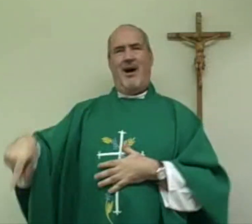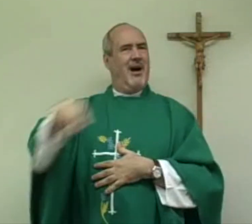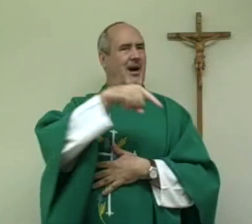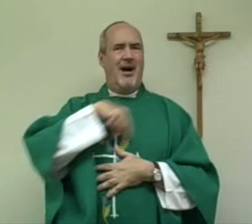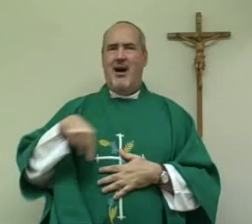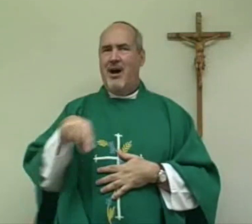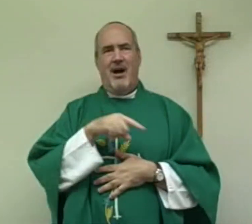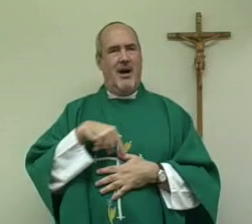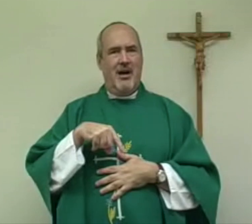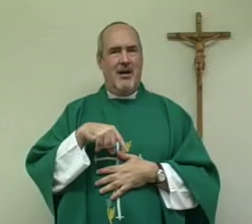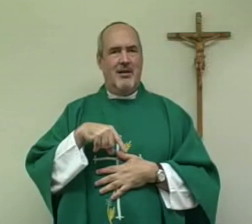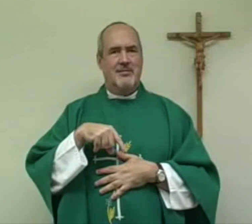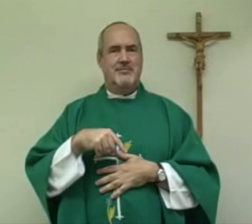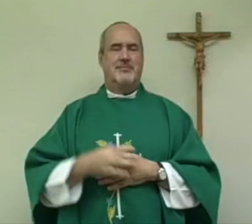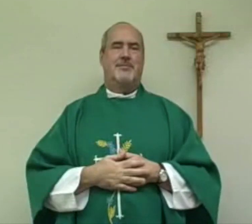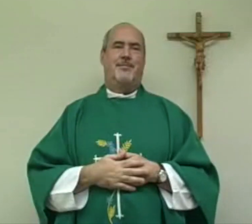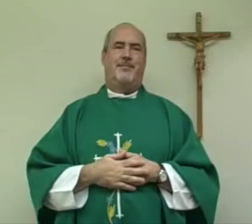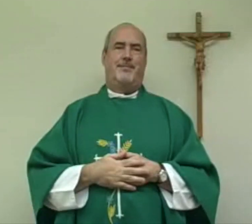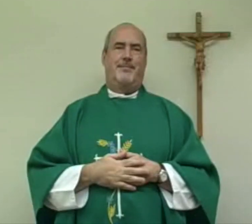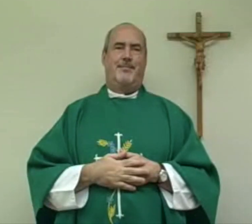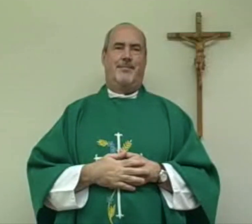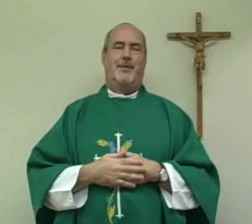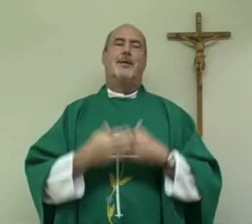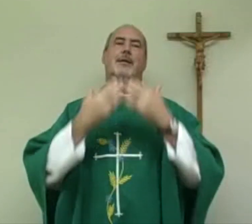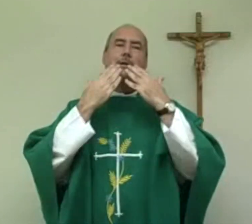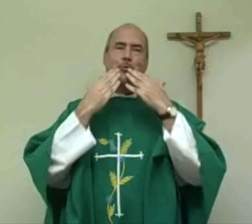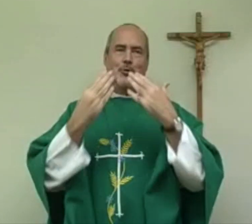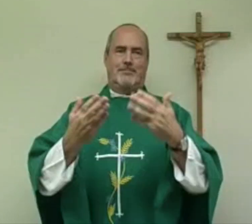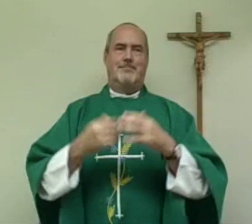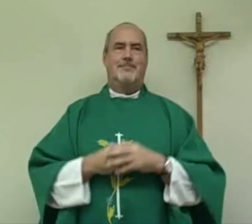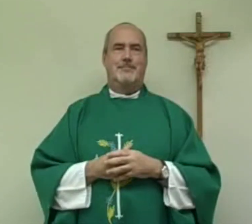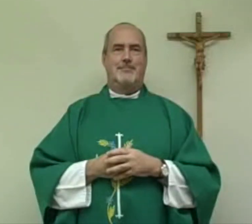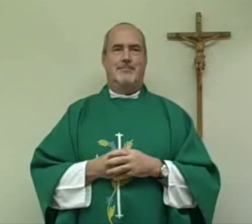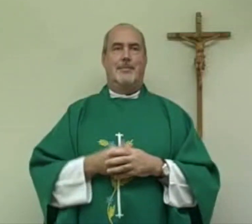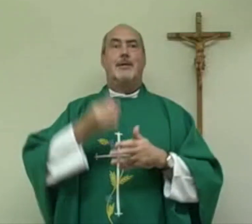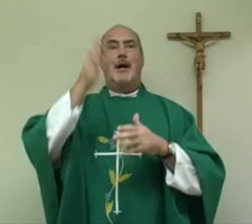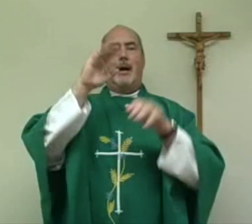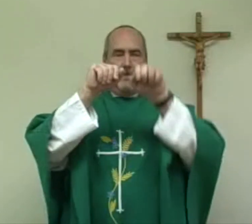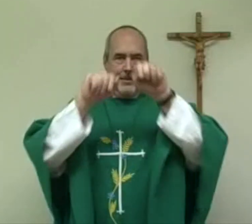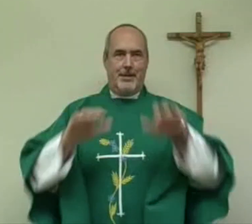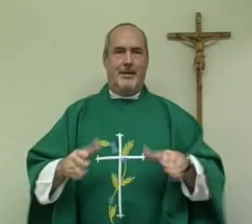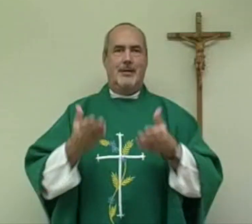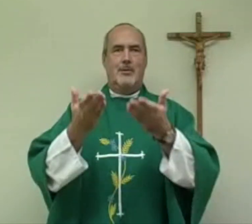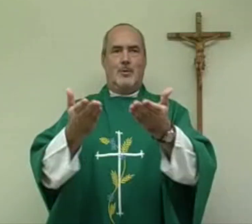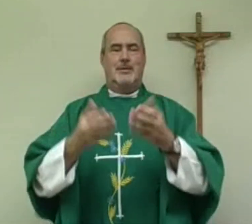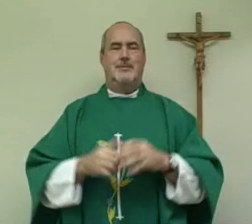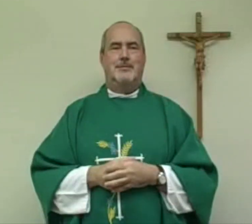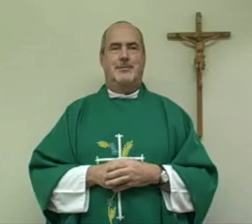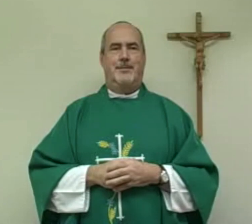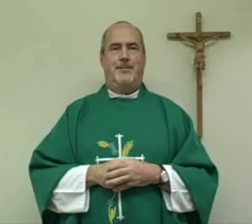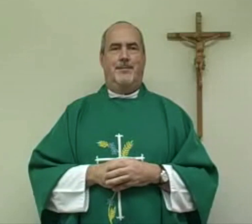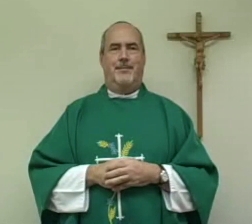sad. Jesus doesn't want that for us. So thank you, and may God bless you.